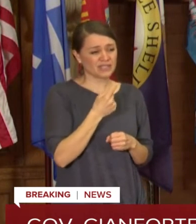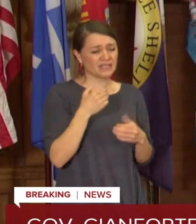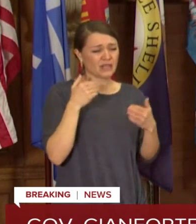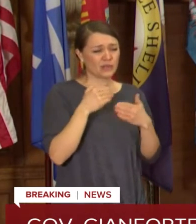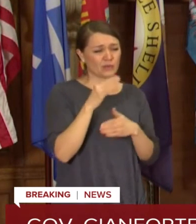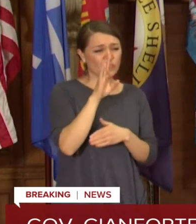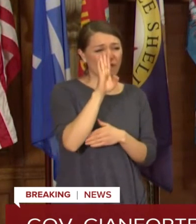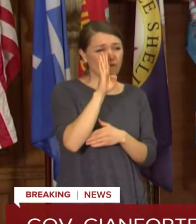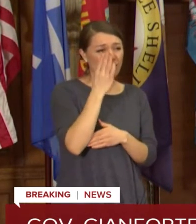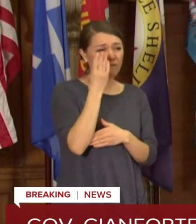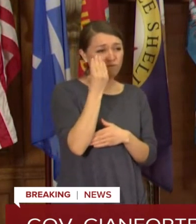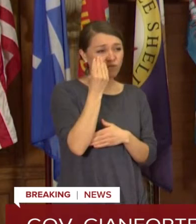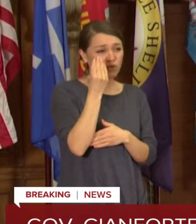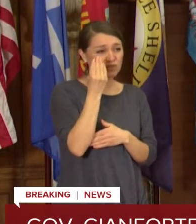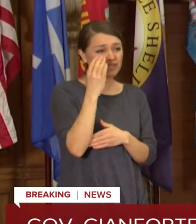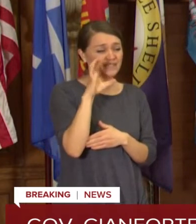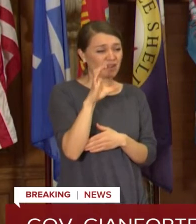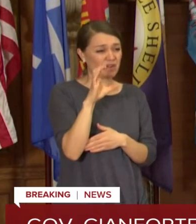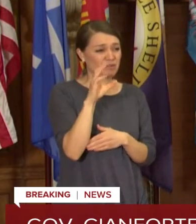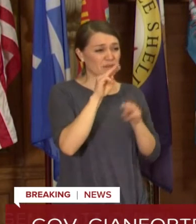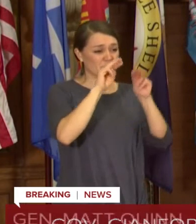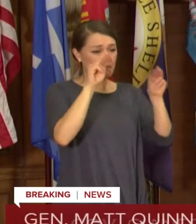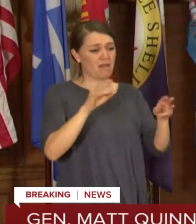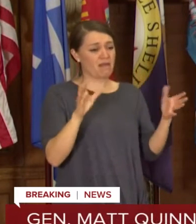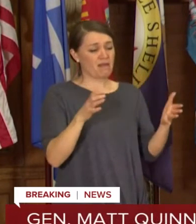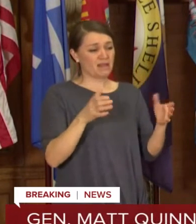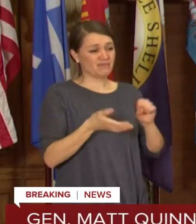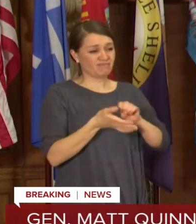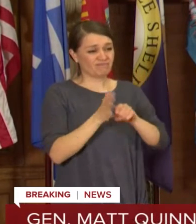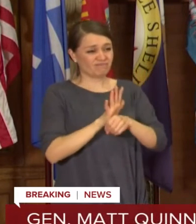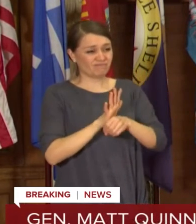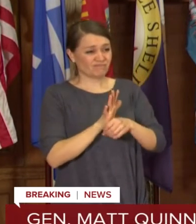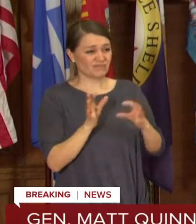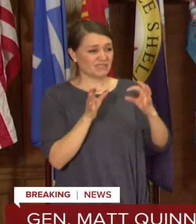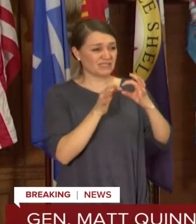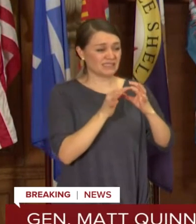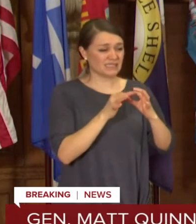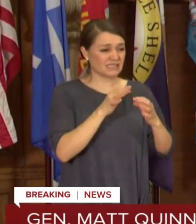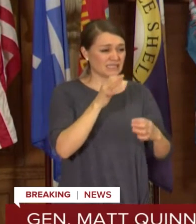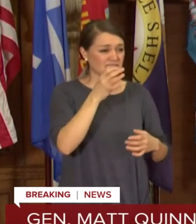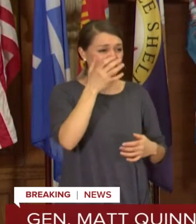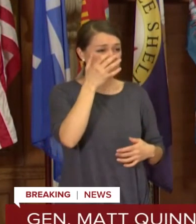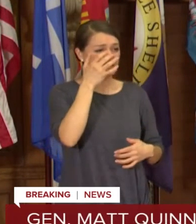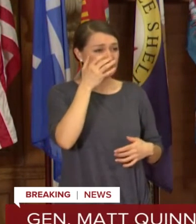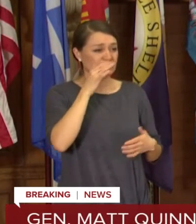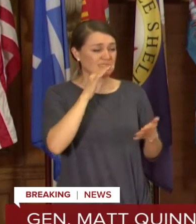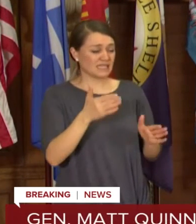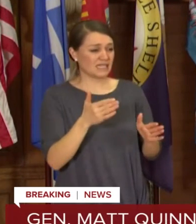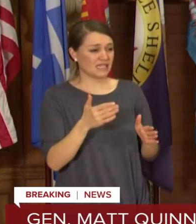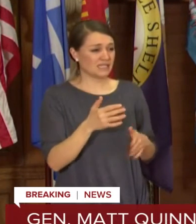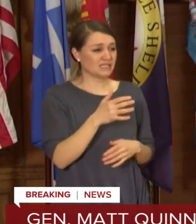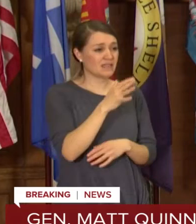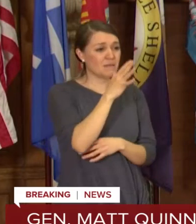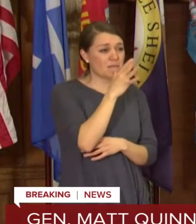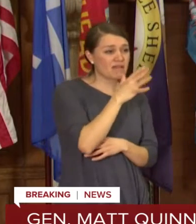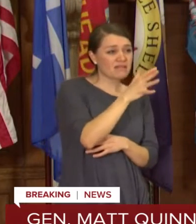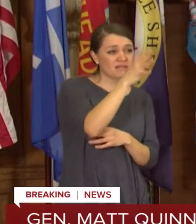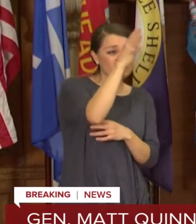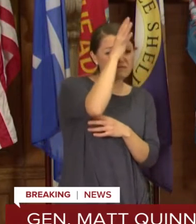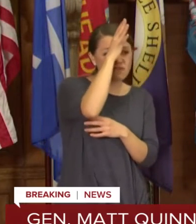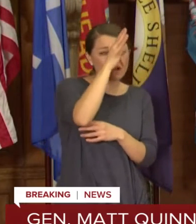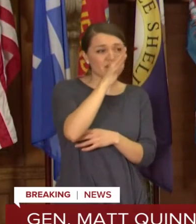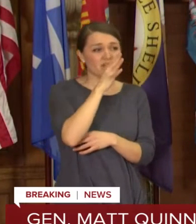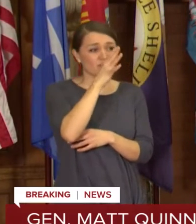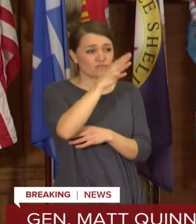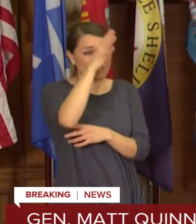1,400 Montanans to COVID-related deaths. Those were Montana mothers, fathers, grandparents,